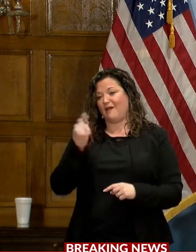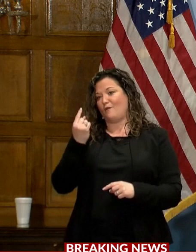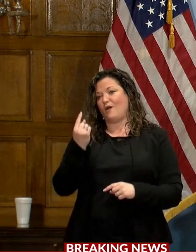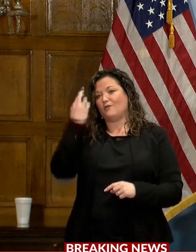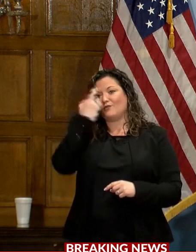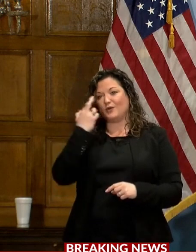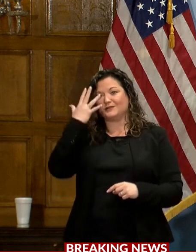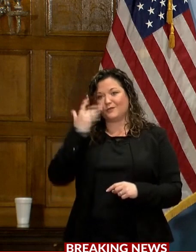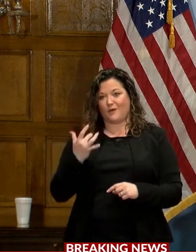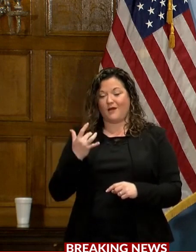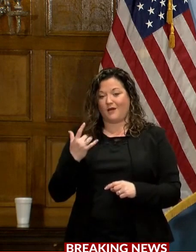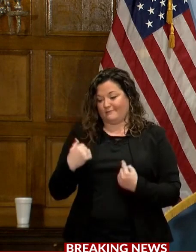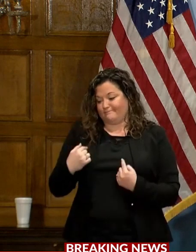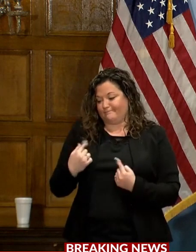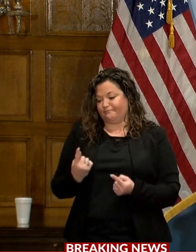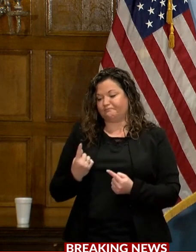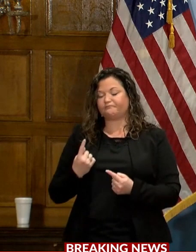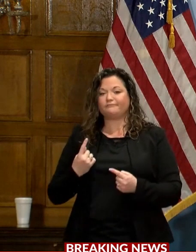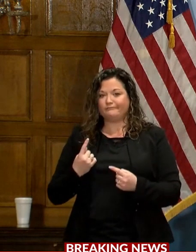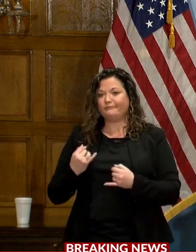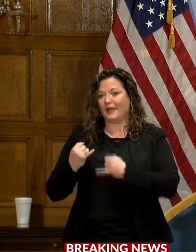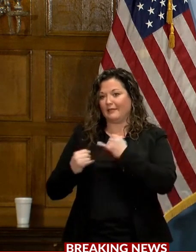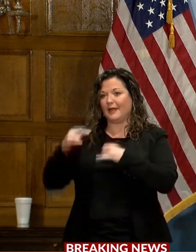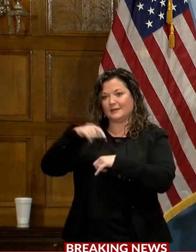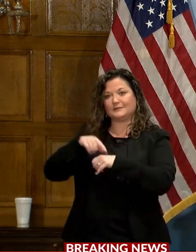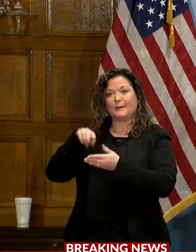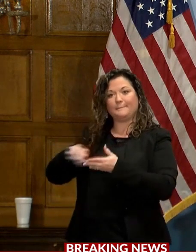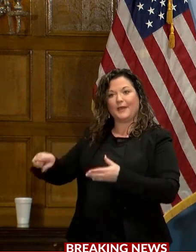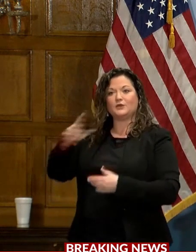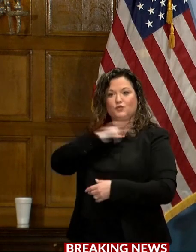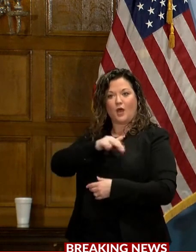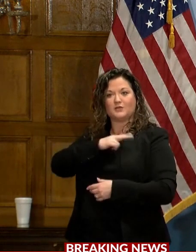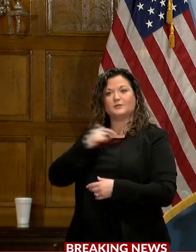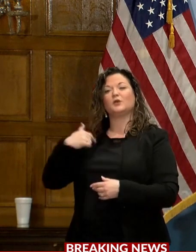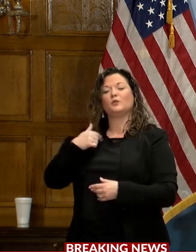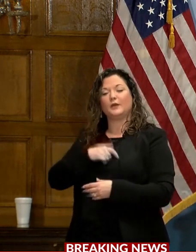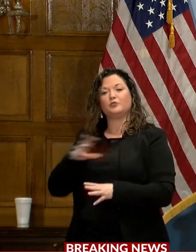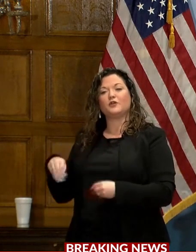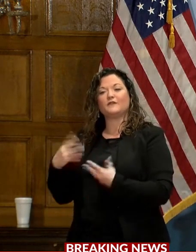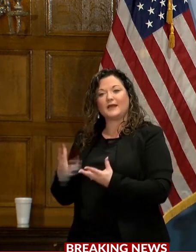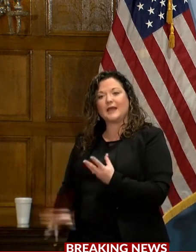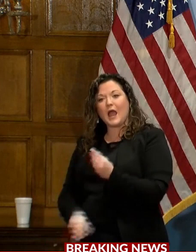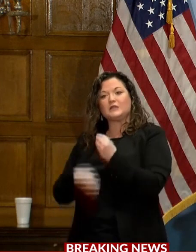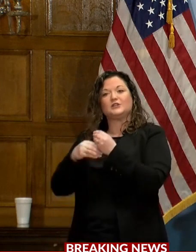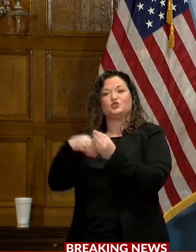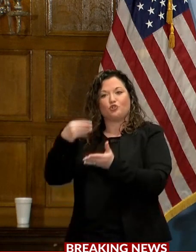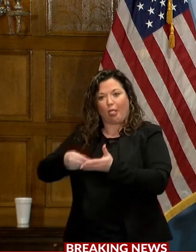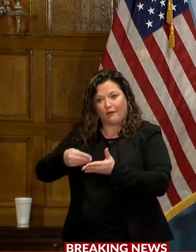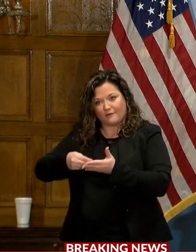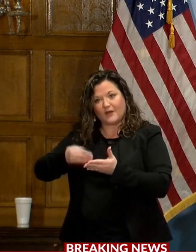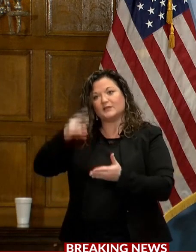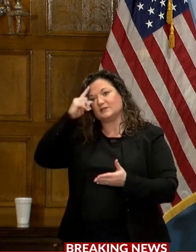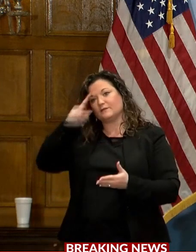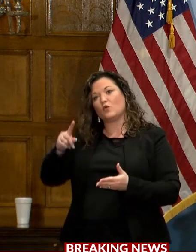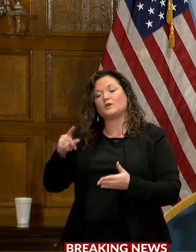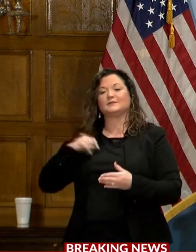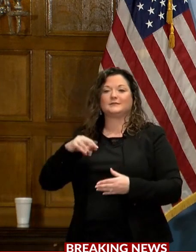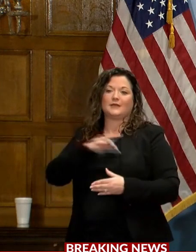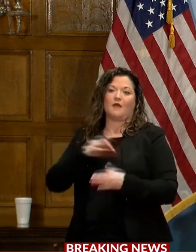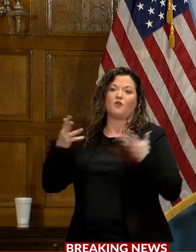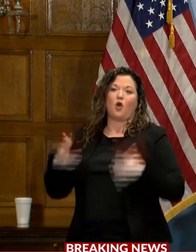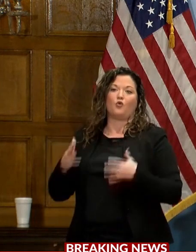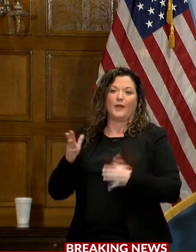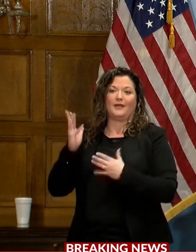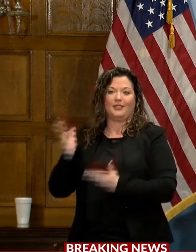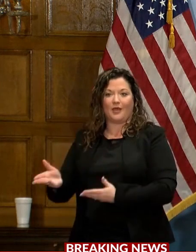that we, in the last round of payments to hospitals, provided some additional funds for the existing staff. We wanted to